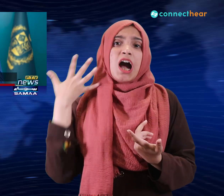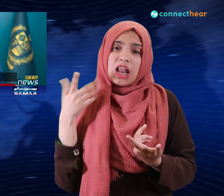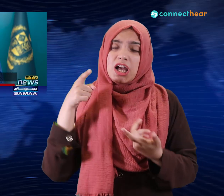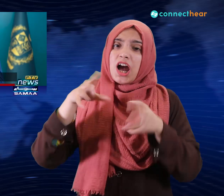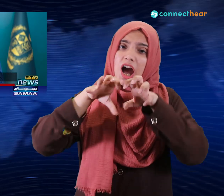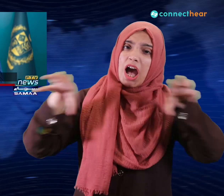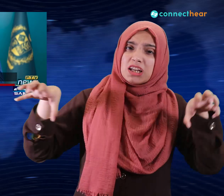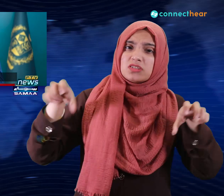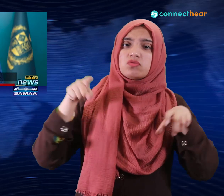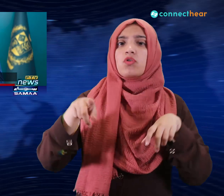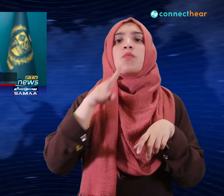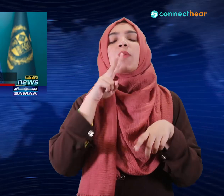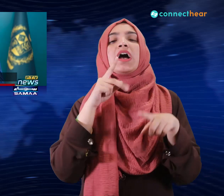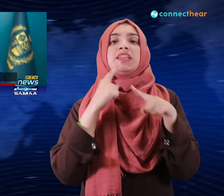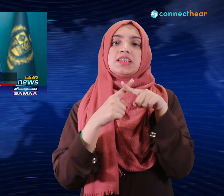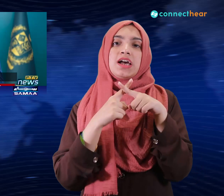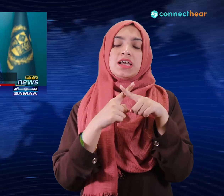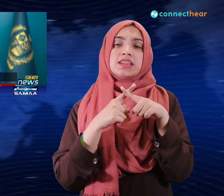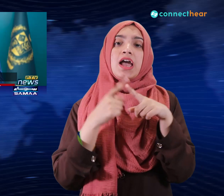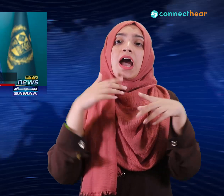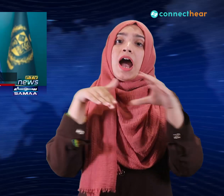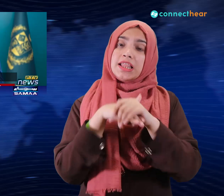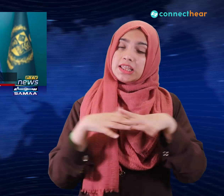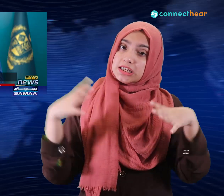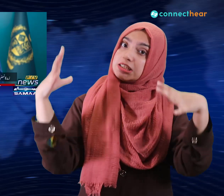rights, even if temporary,